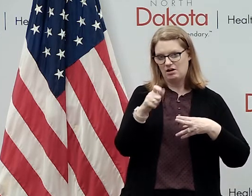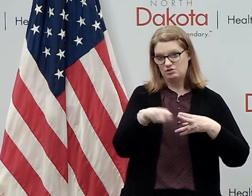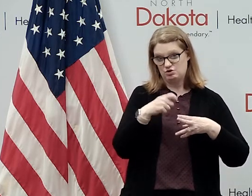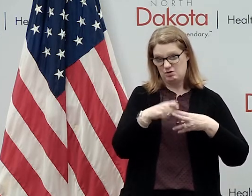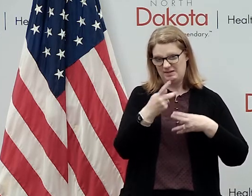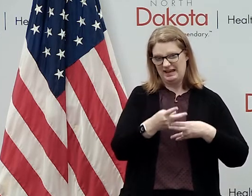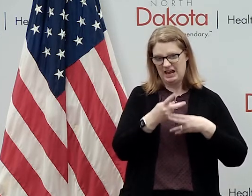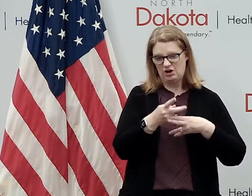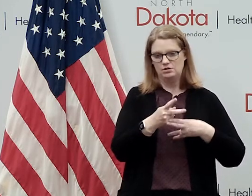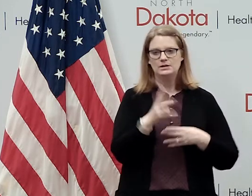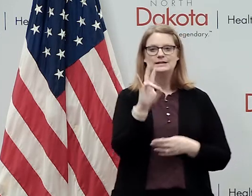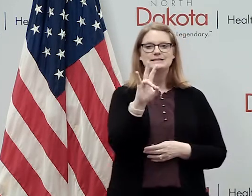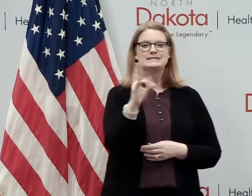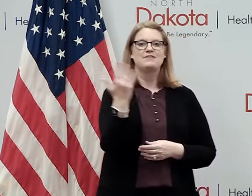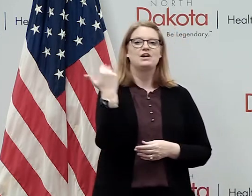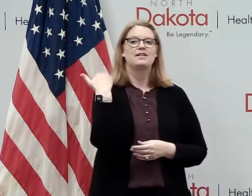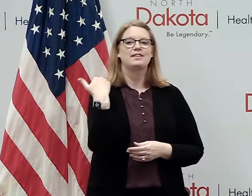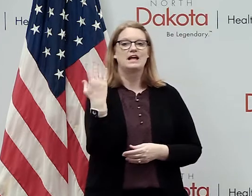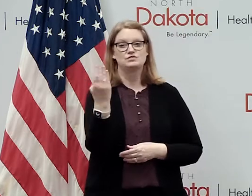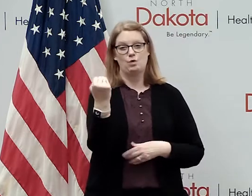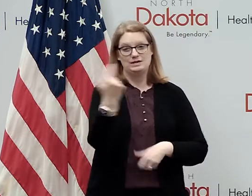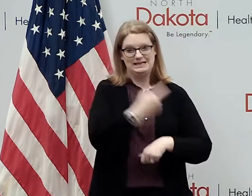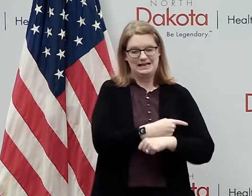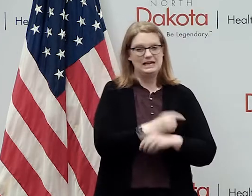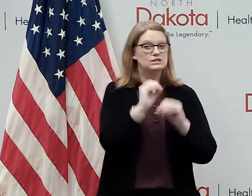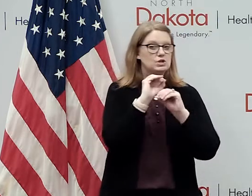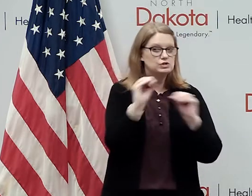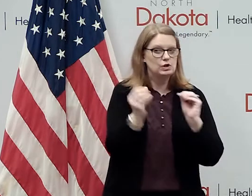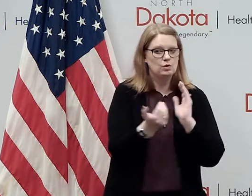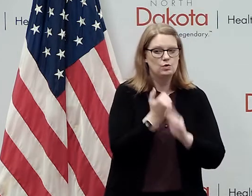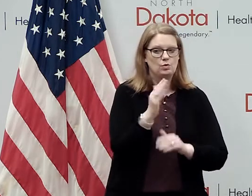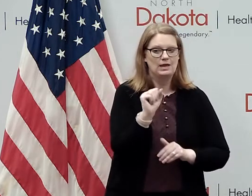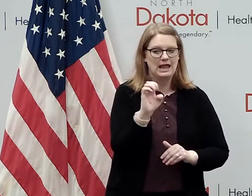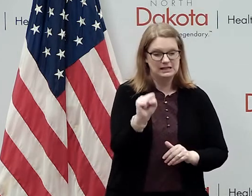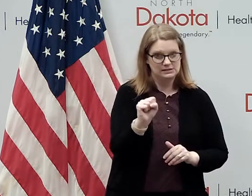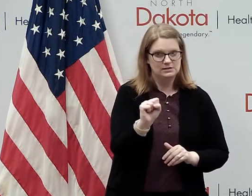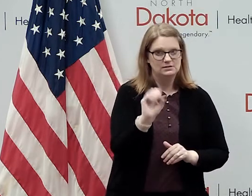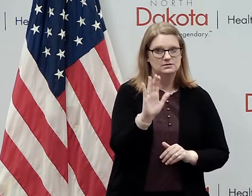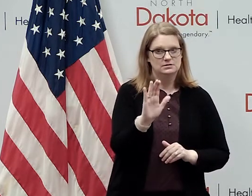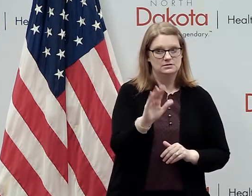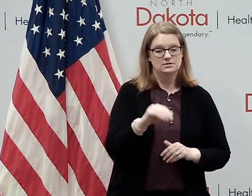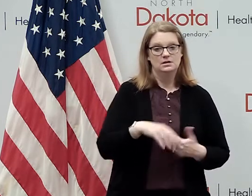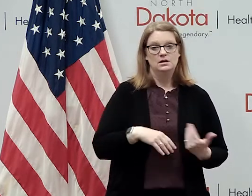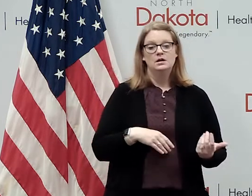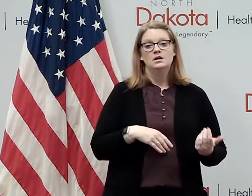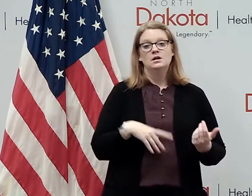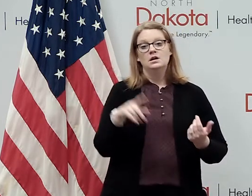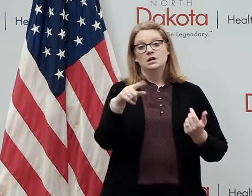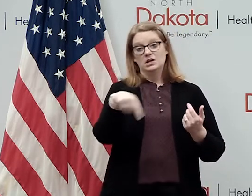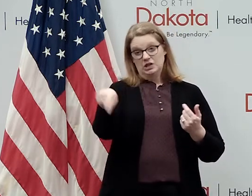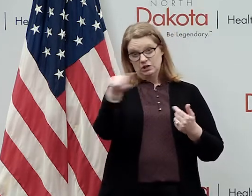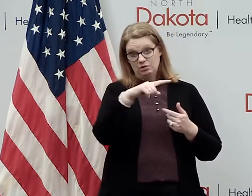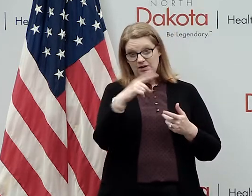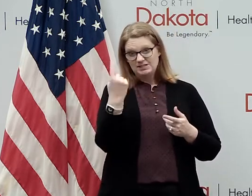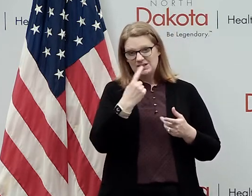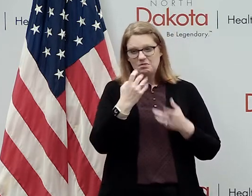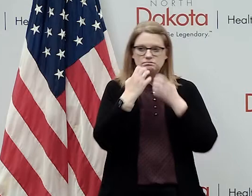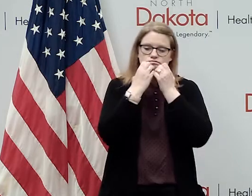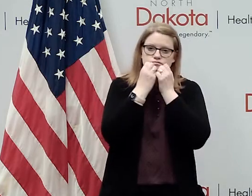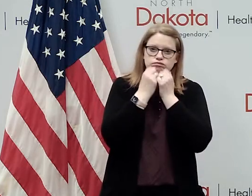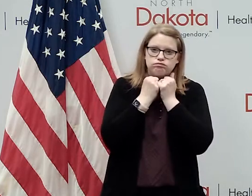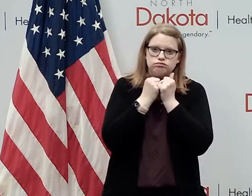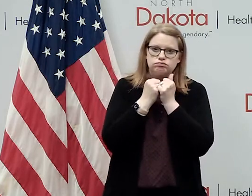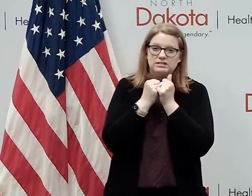residents. So 7 out of the last 14 days, 0 new cases among residents. For anybody who's got a loved one in long-term care,